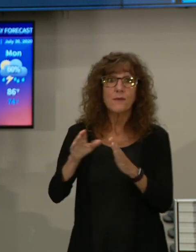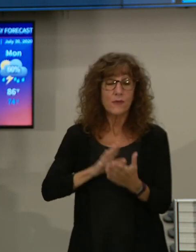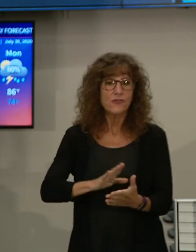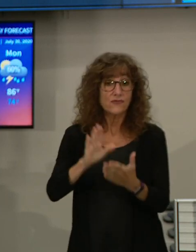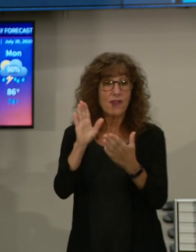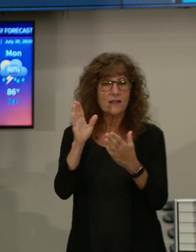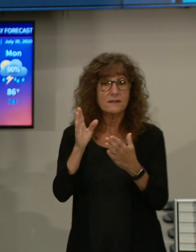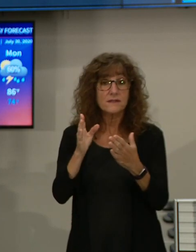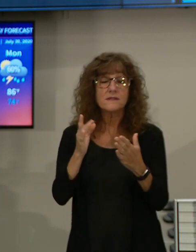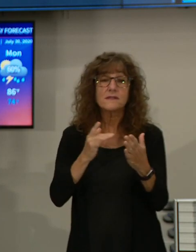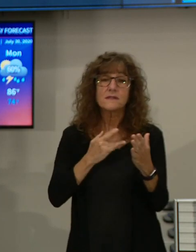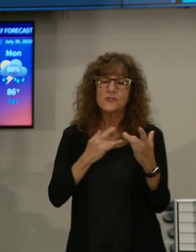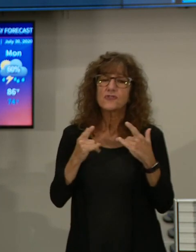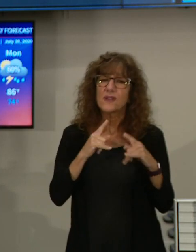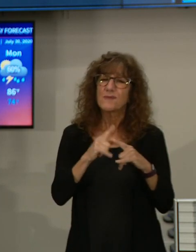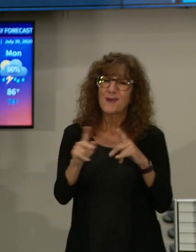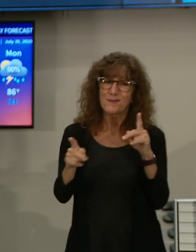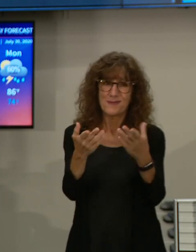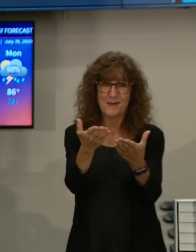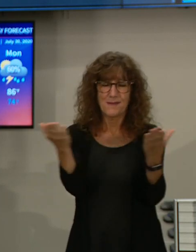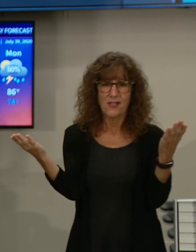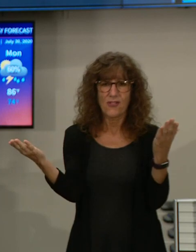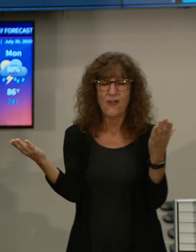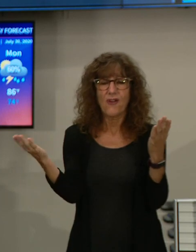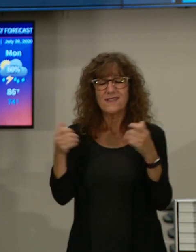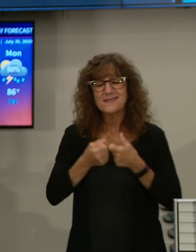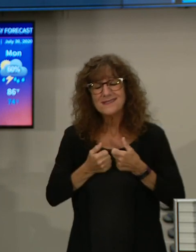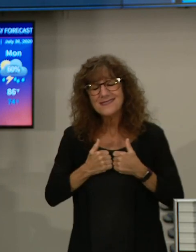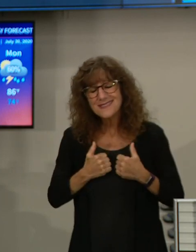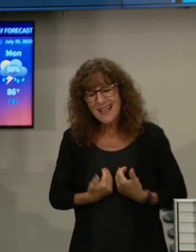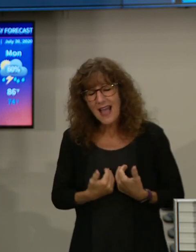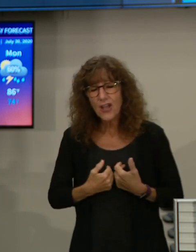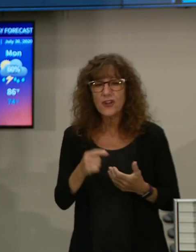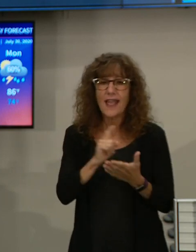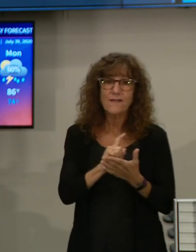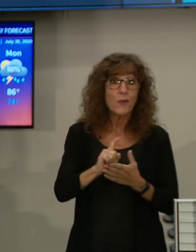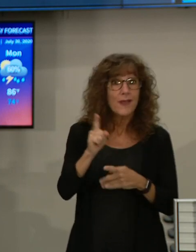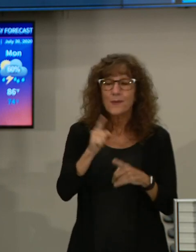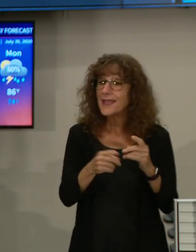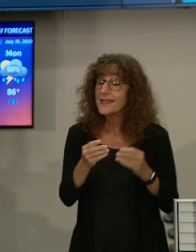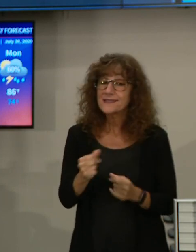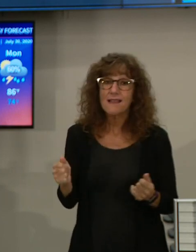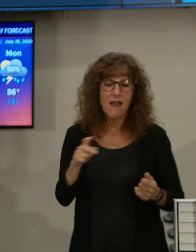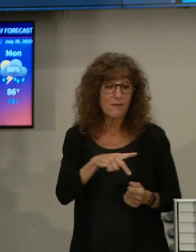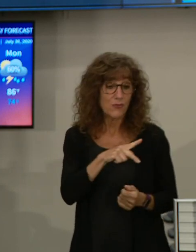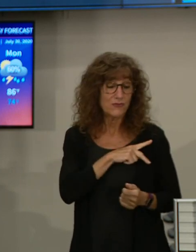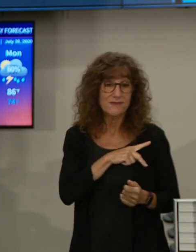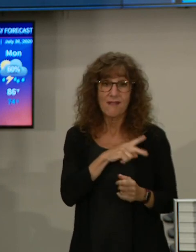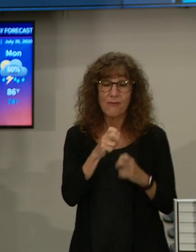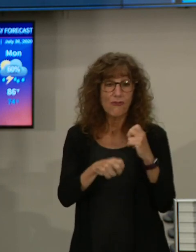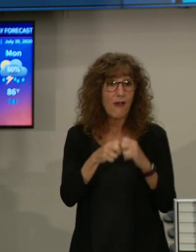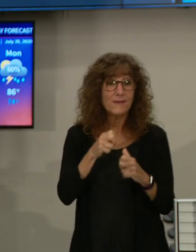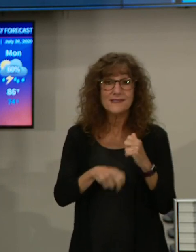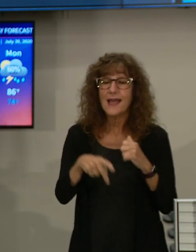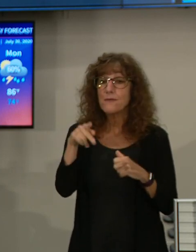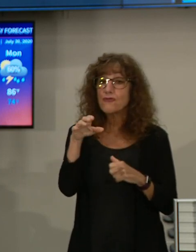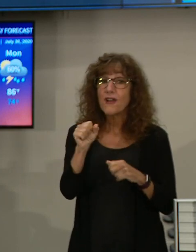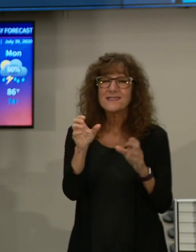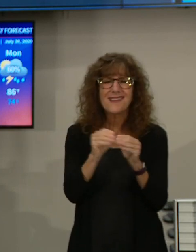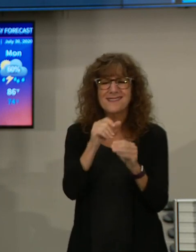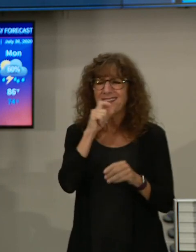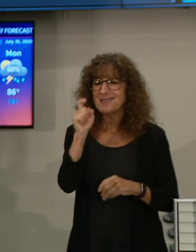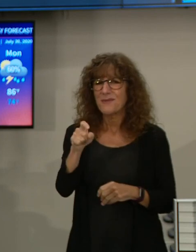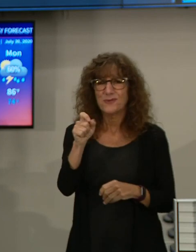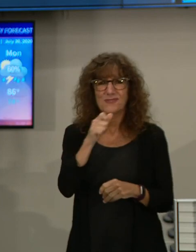think the public is fatigued of every week. We can't resolve personnel issues at press conferences, nor should we. It's not